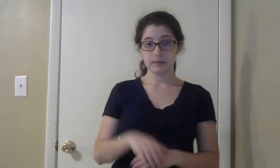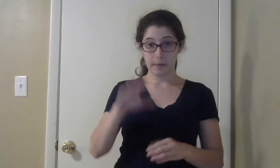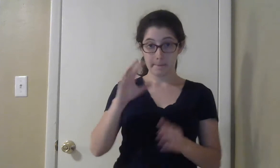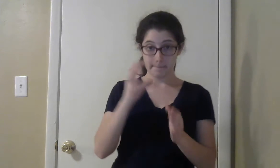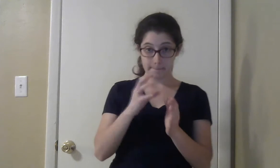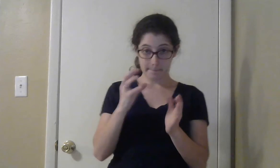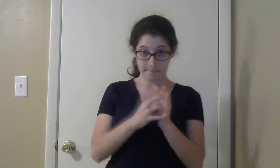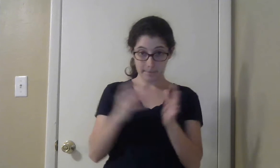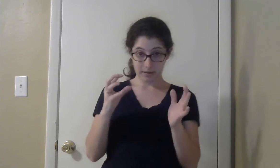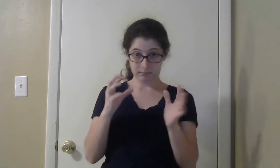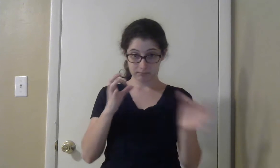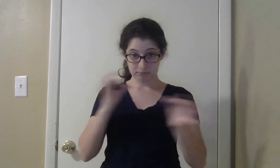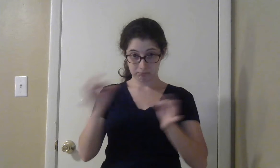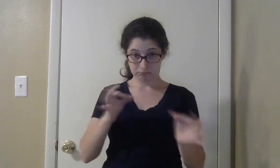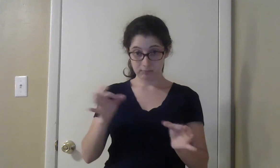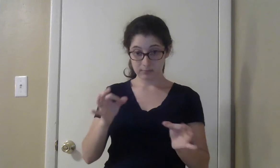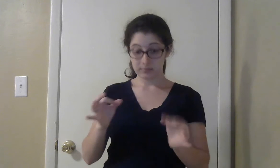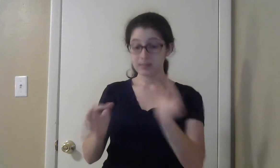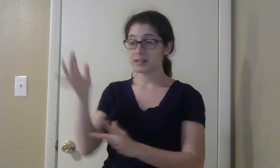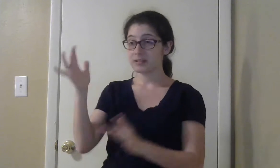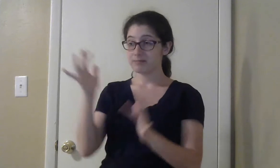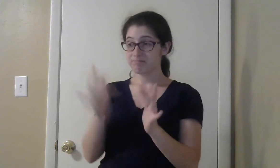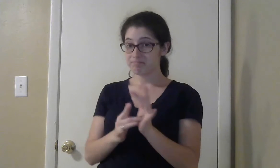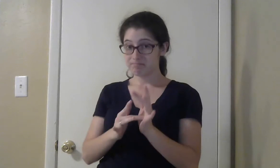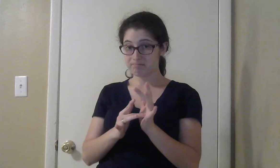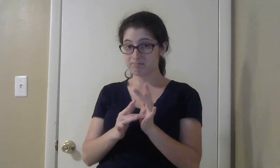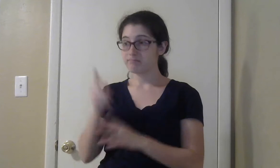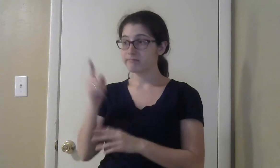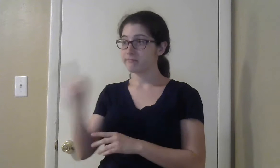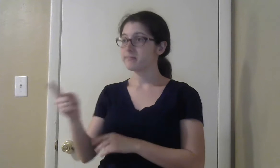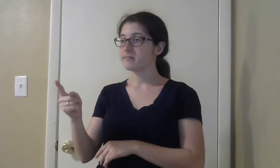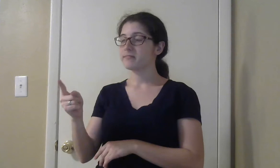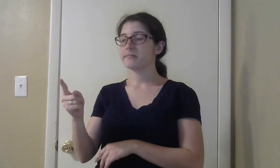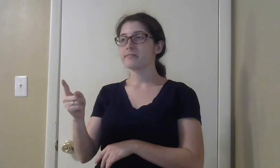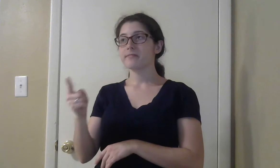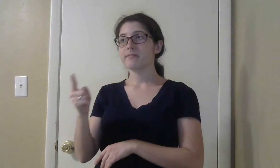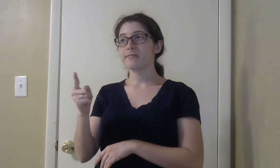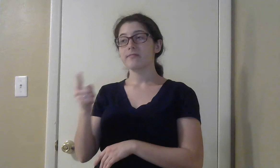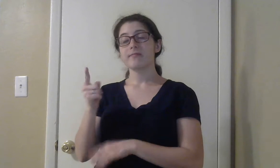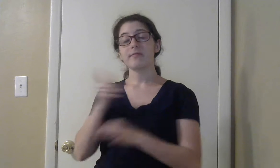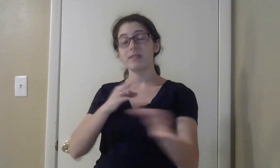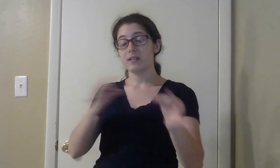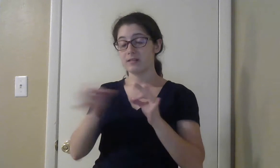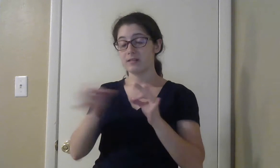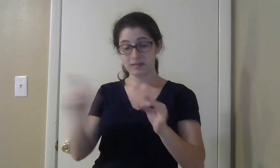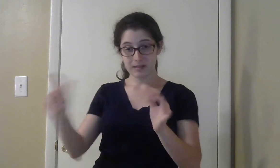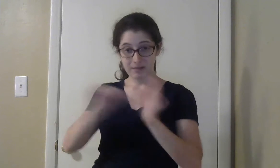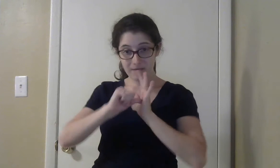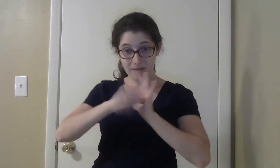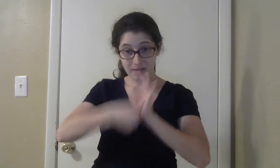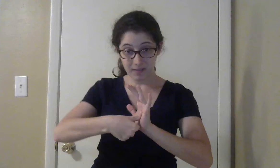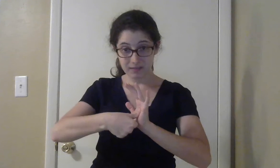Jesus insisted that our fasting not be for the sake of impressing other people. In